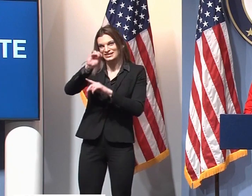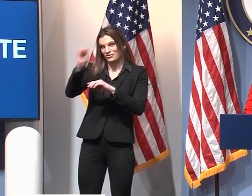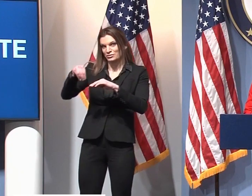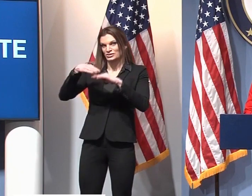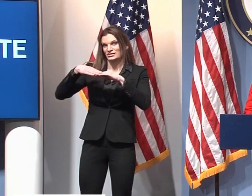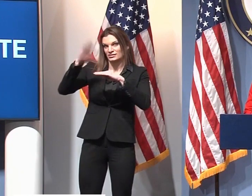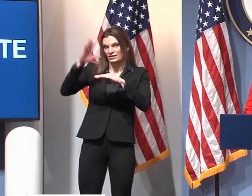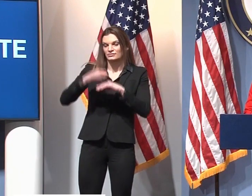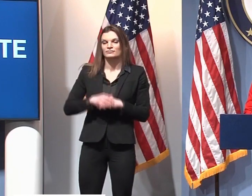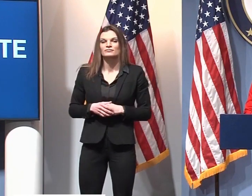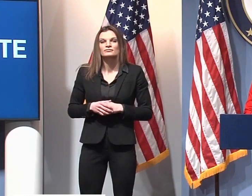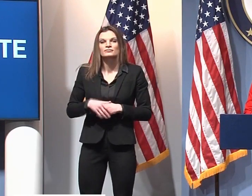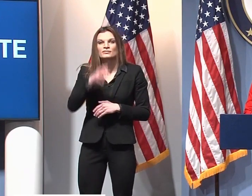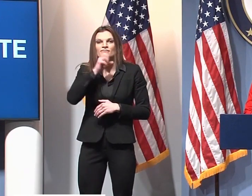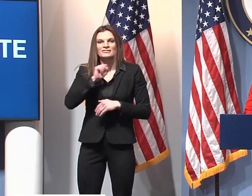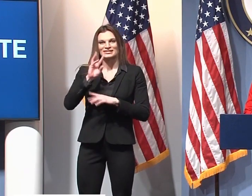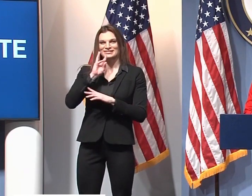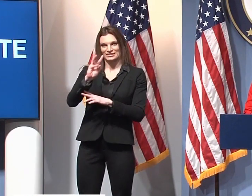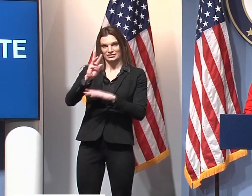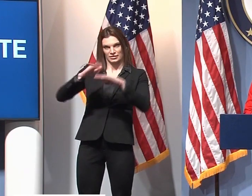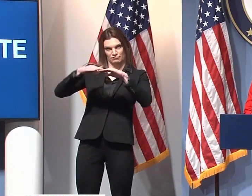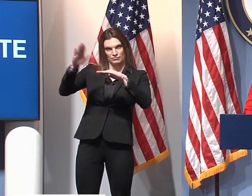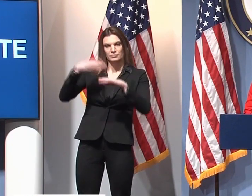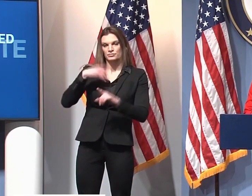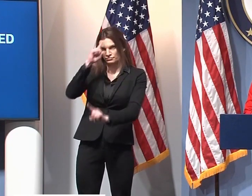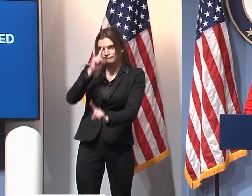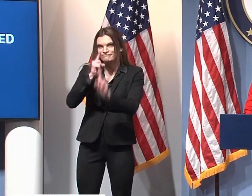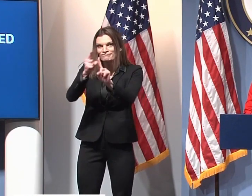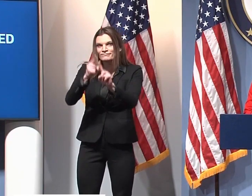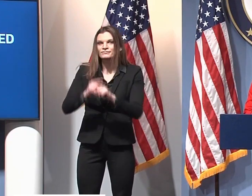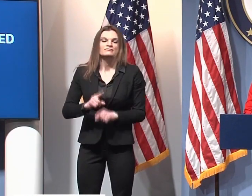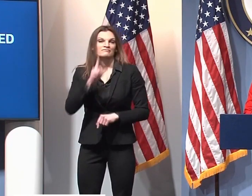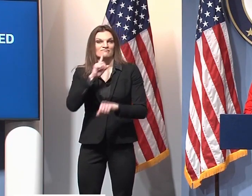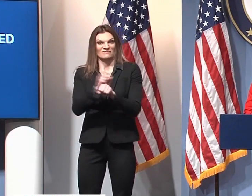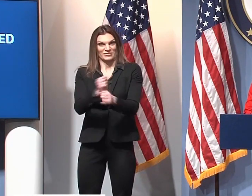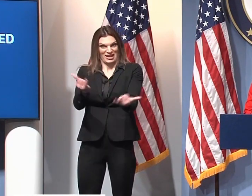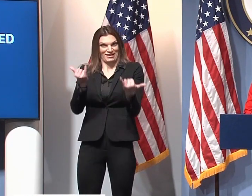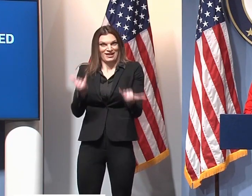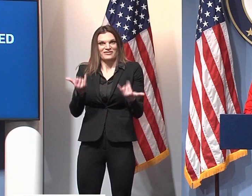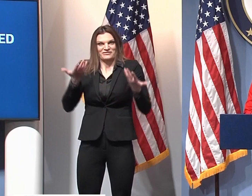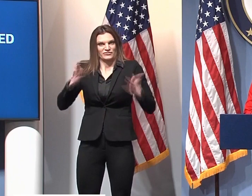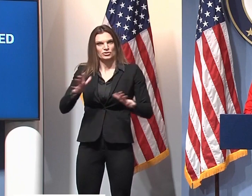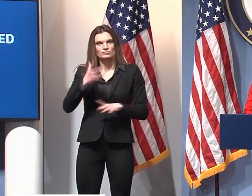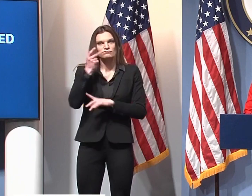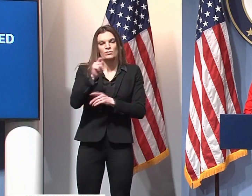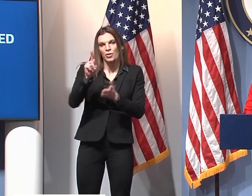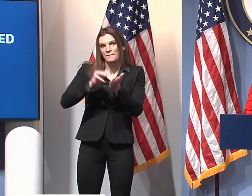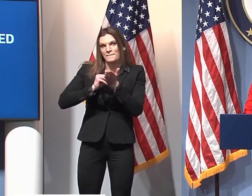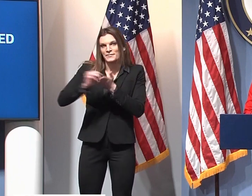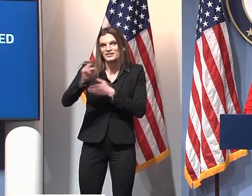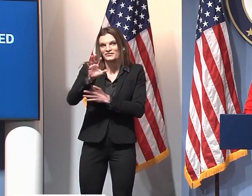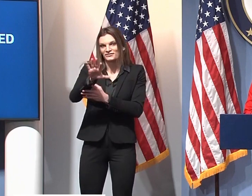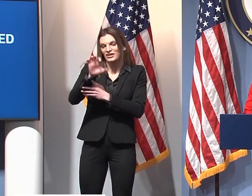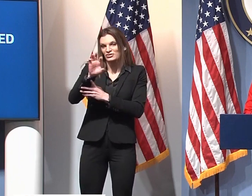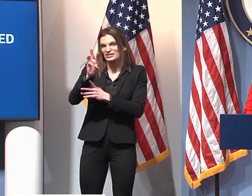Michiganders ages 16 and up. To date, we have administered